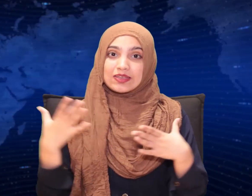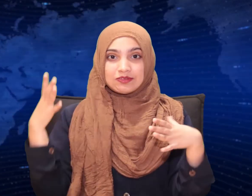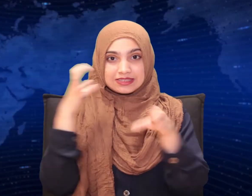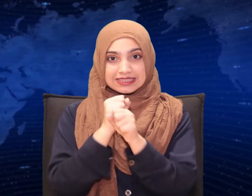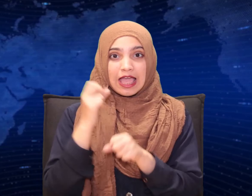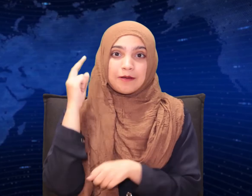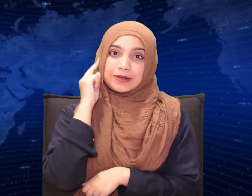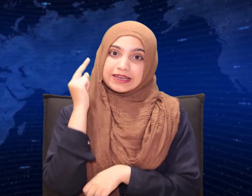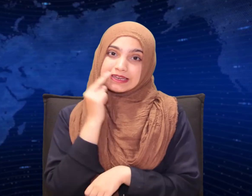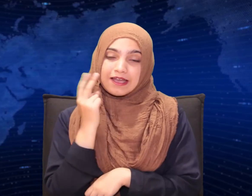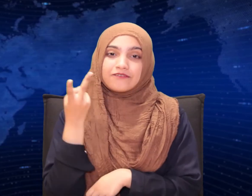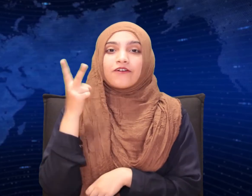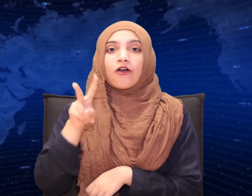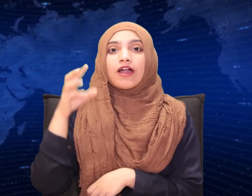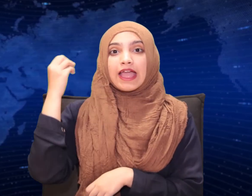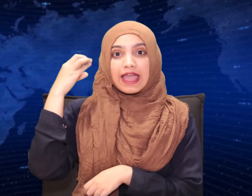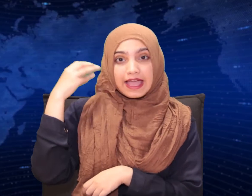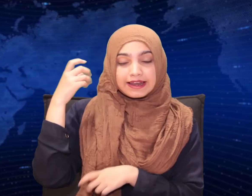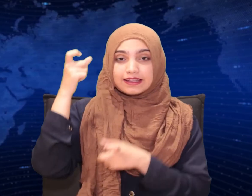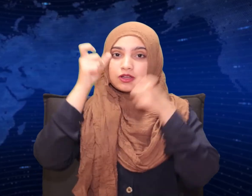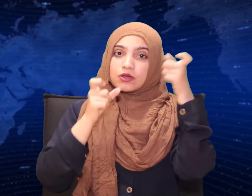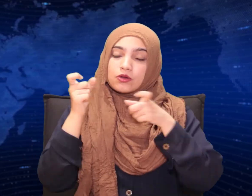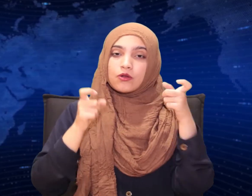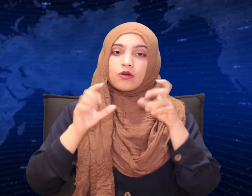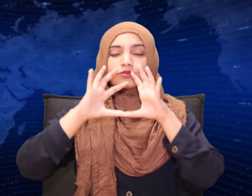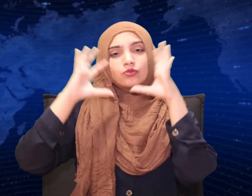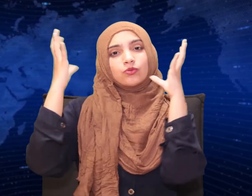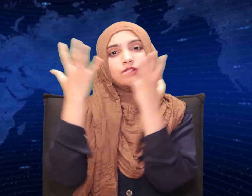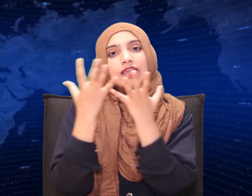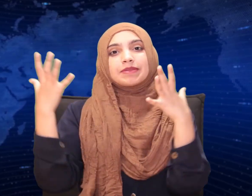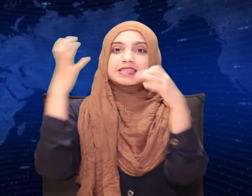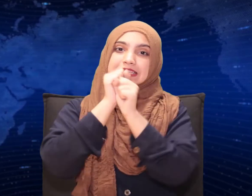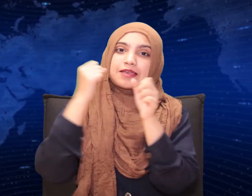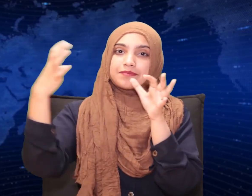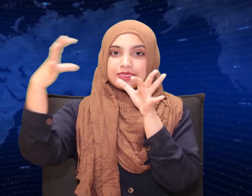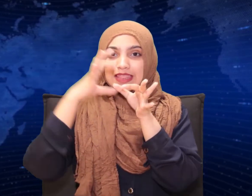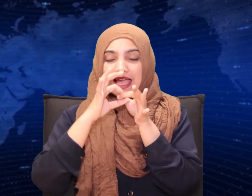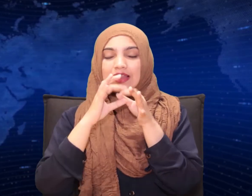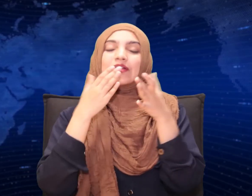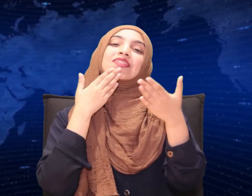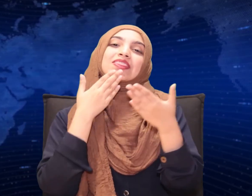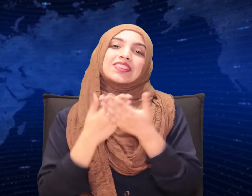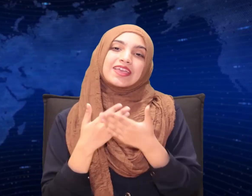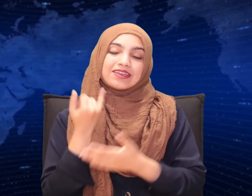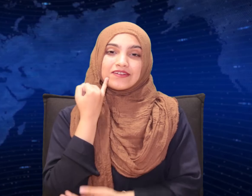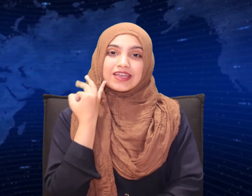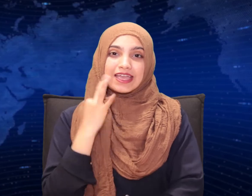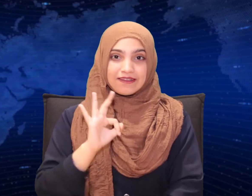Thank you to all the deaf and hearing people around the world for connecting with us. If you enjoy